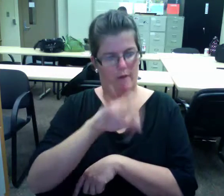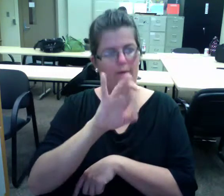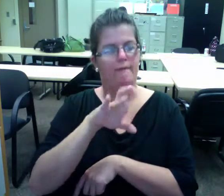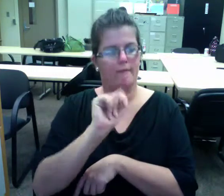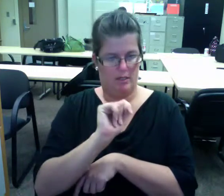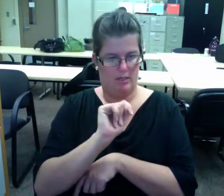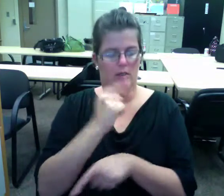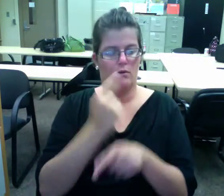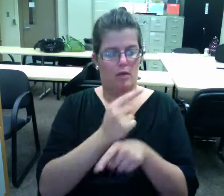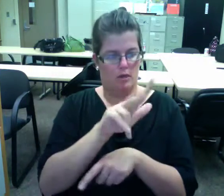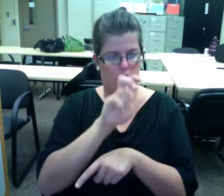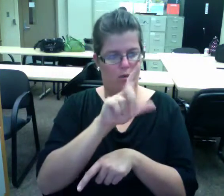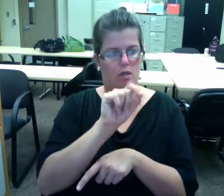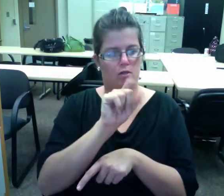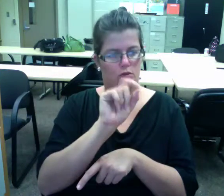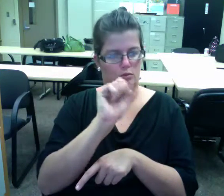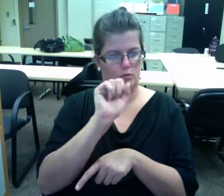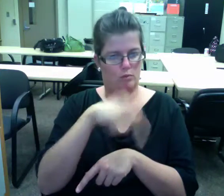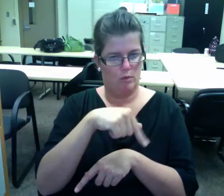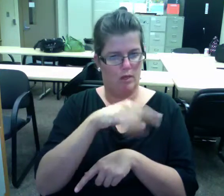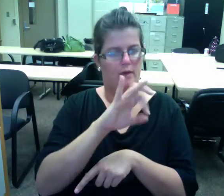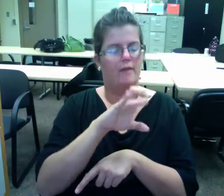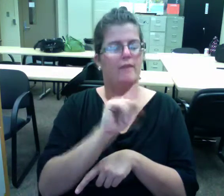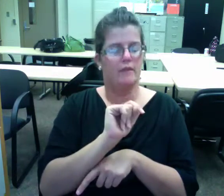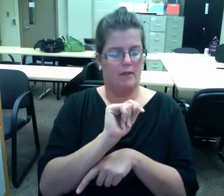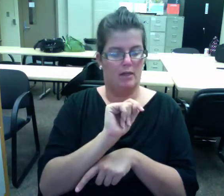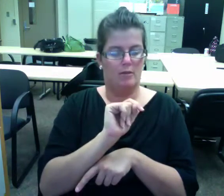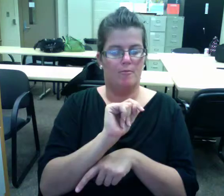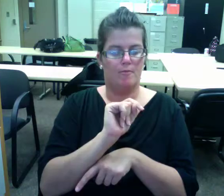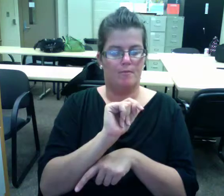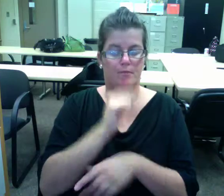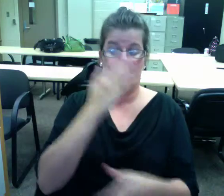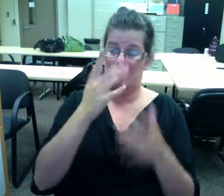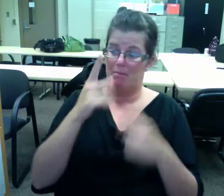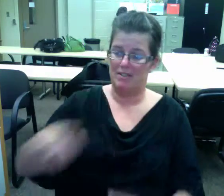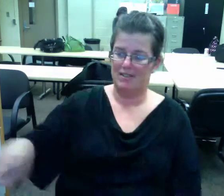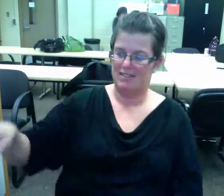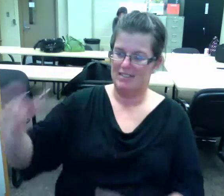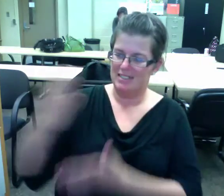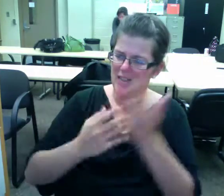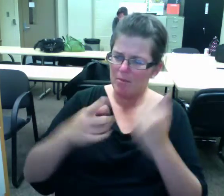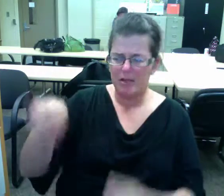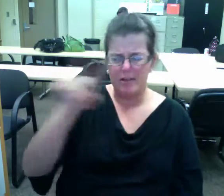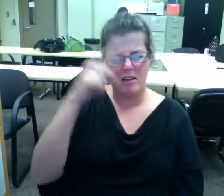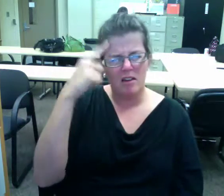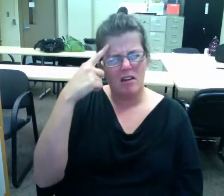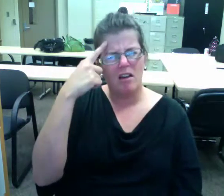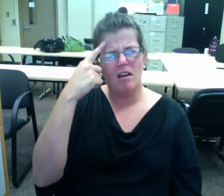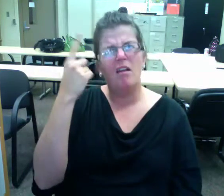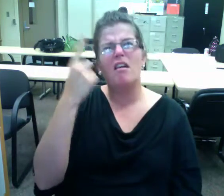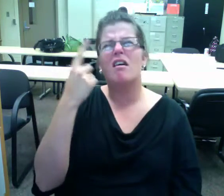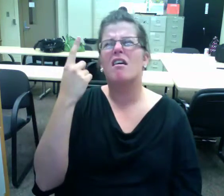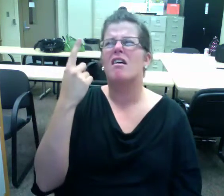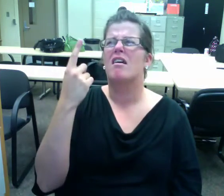Now, I bet some of you might be wondering to yourselves, where are we going to put the